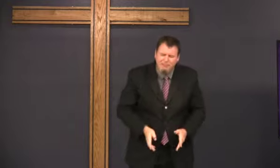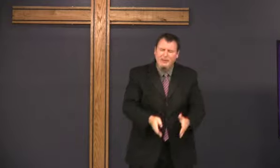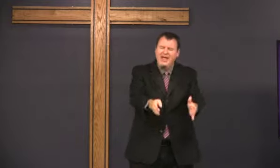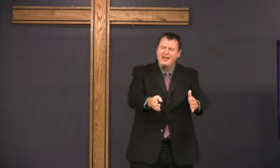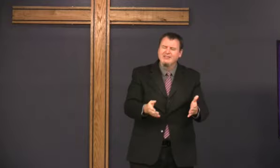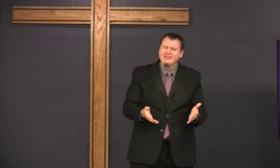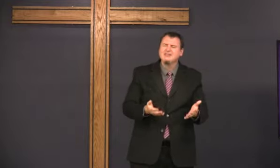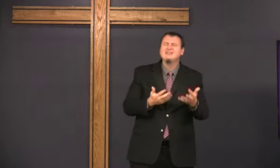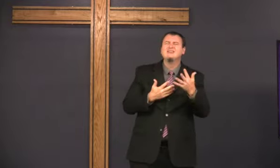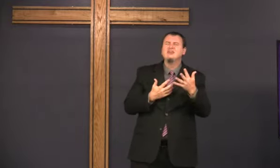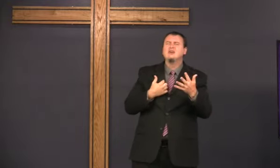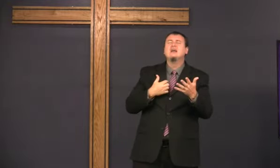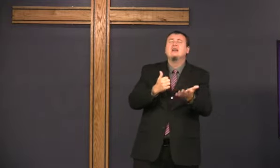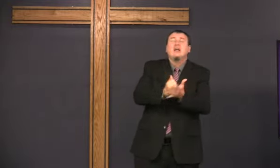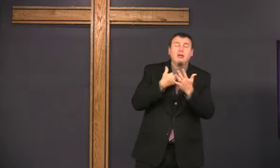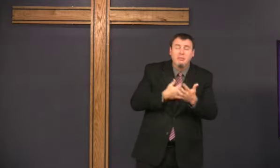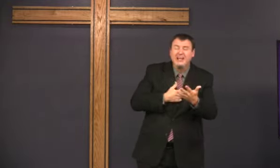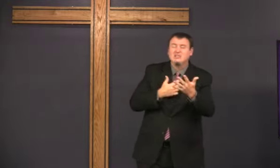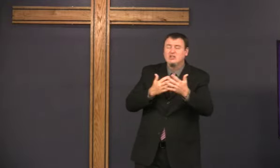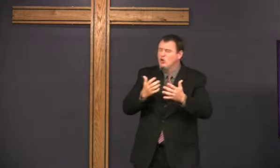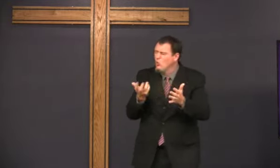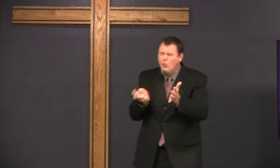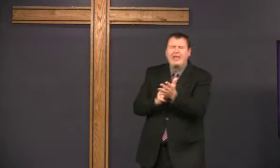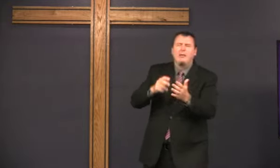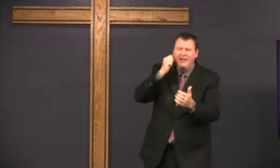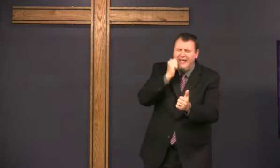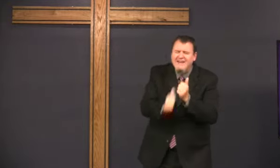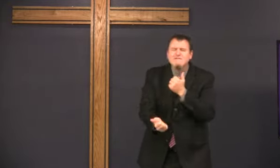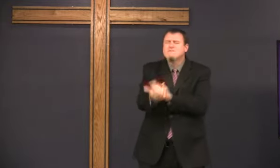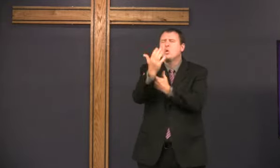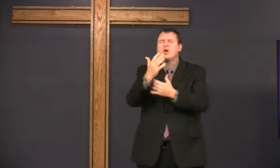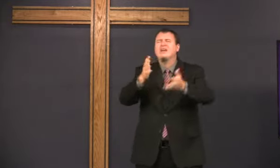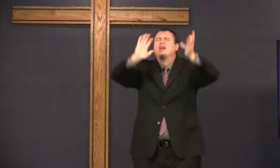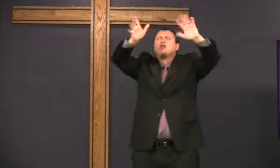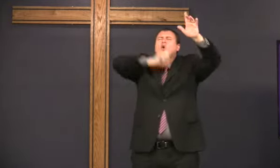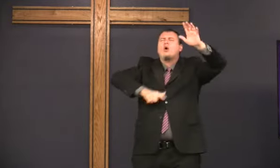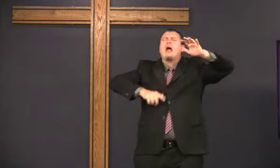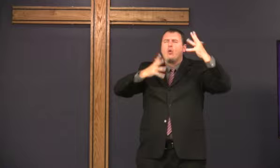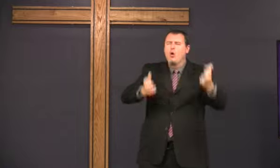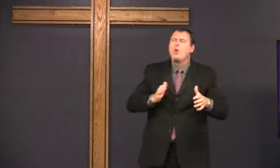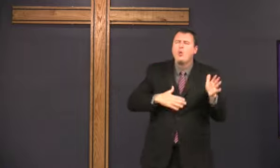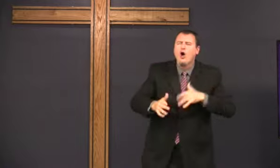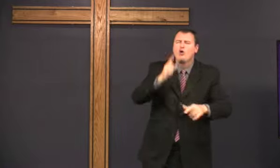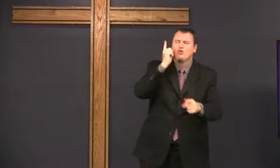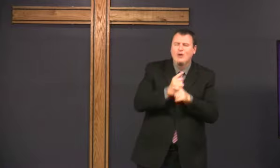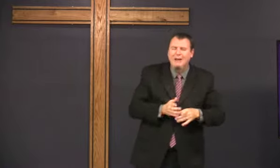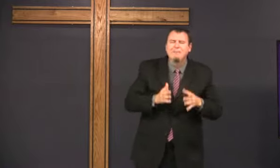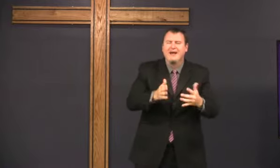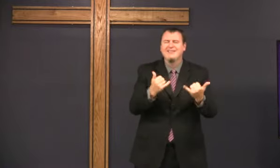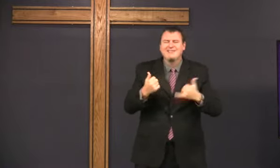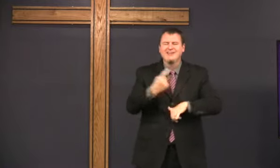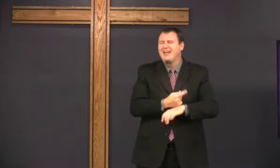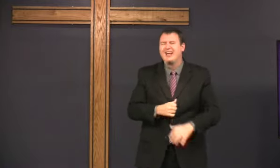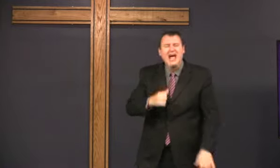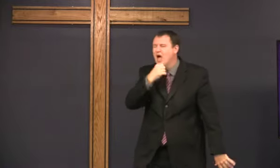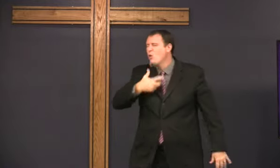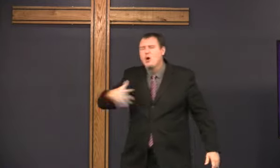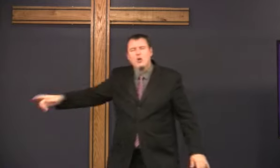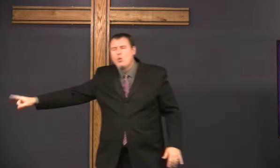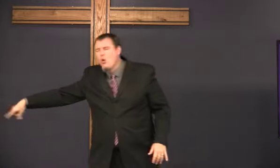us on the right path and help us to get up every morning and say, Lord, I want to walk on the right path